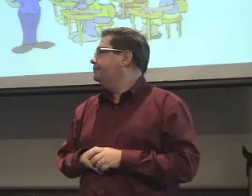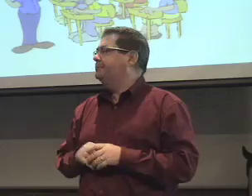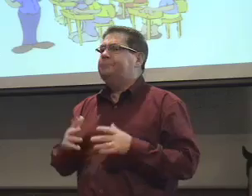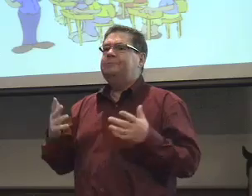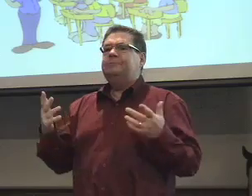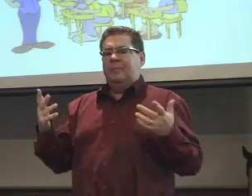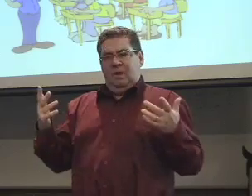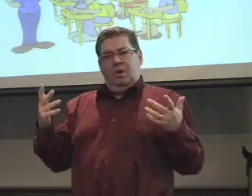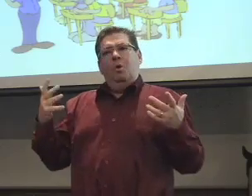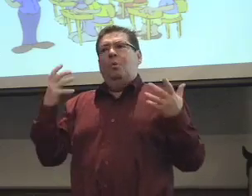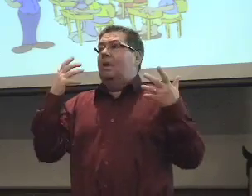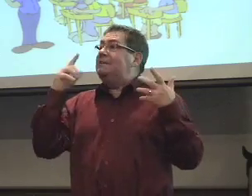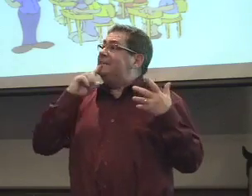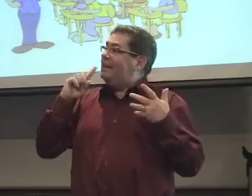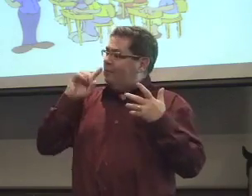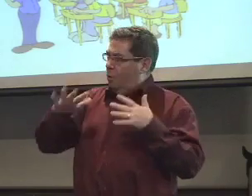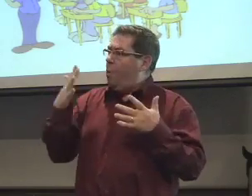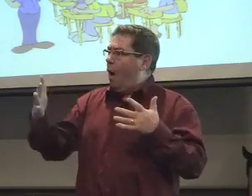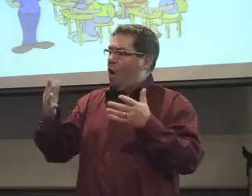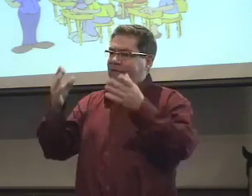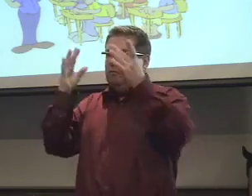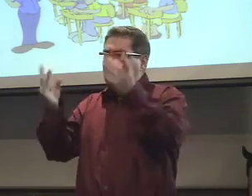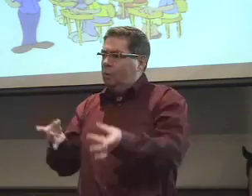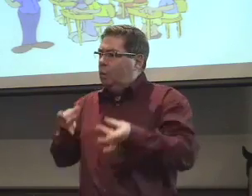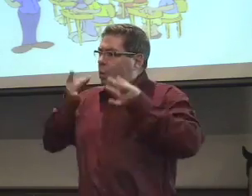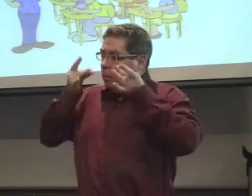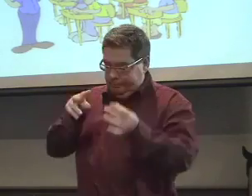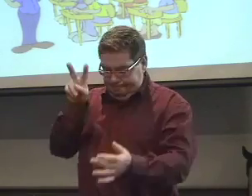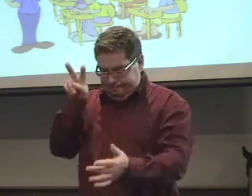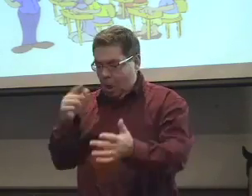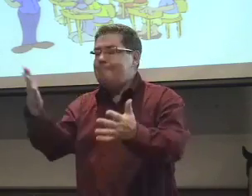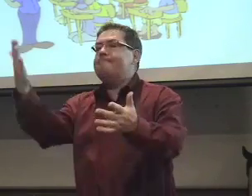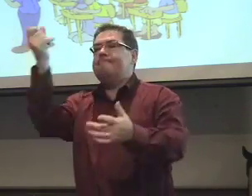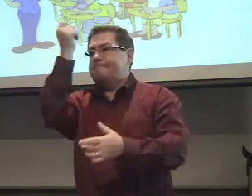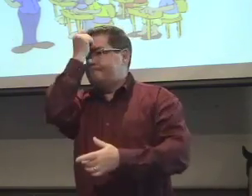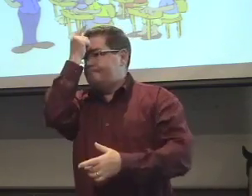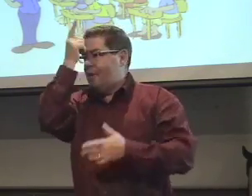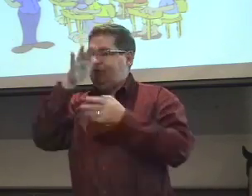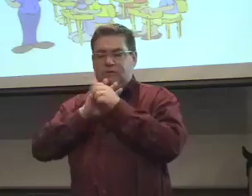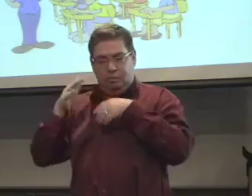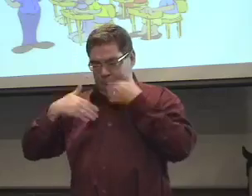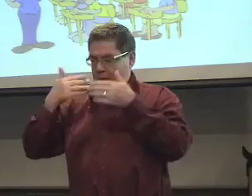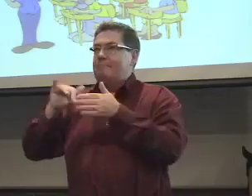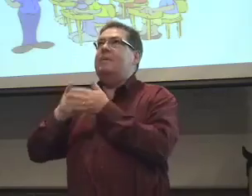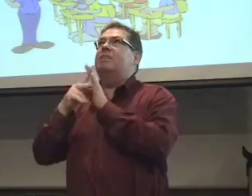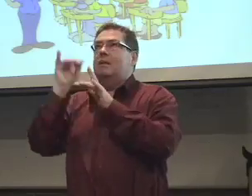We want deaf kids to be fluent. We want them to look at the print and go, oh, okay, it means this.